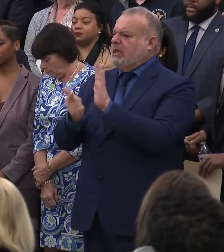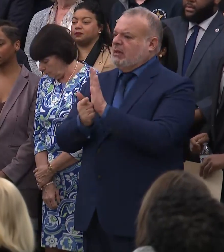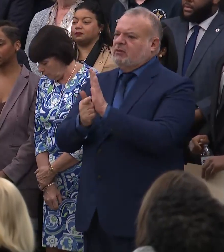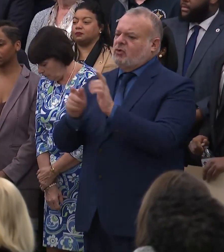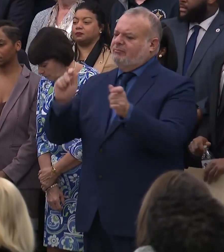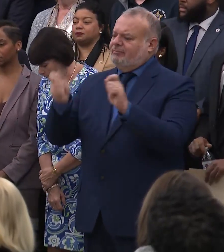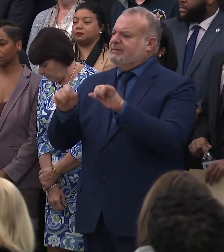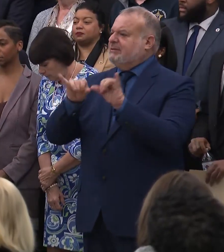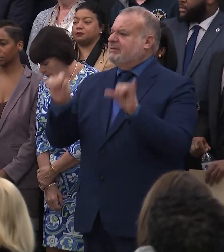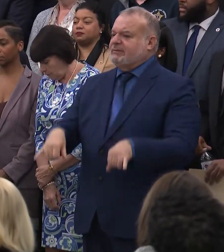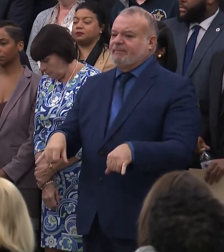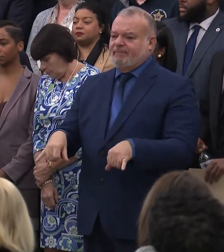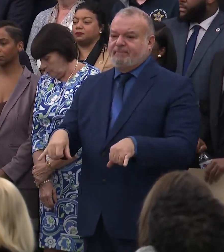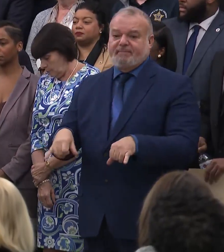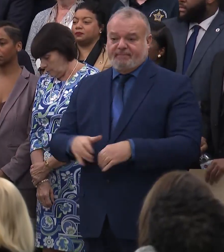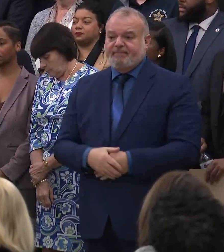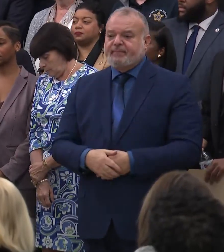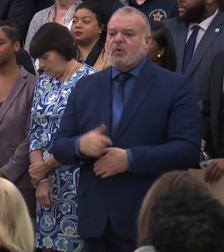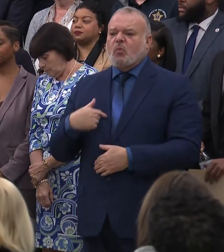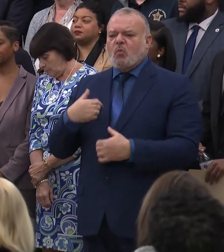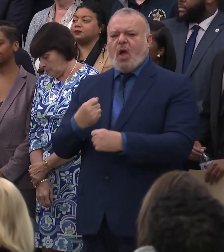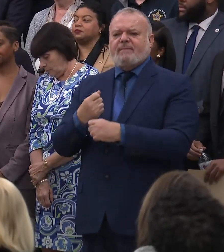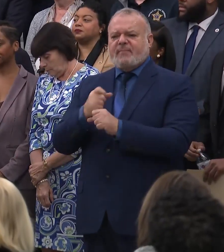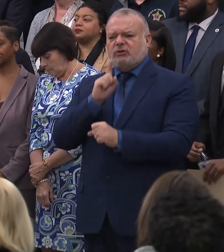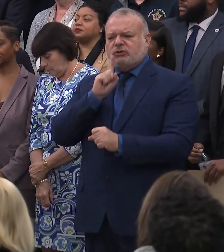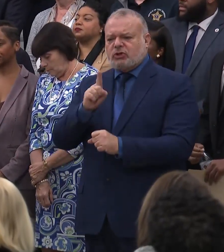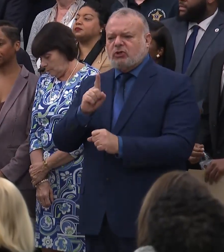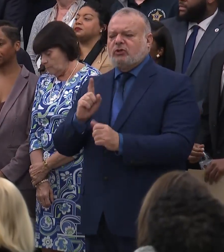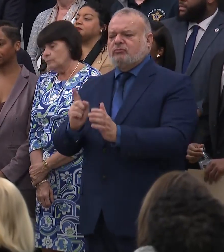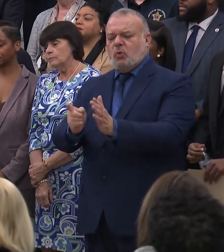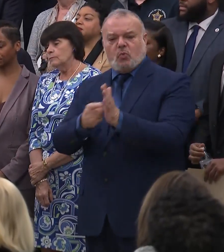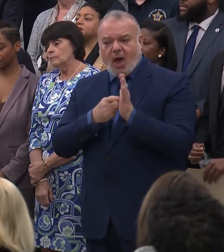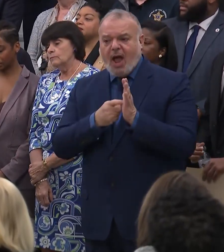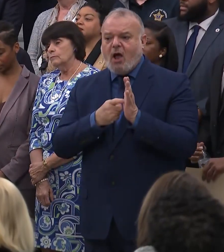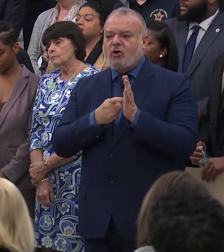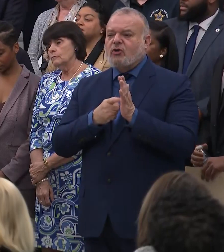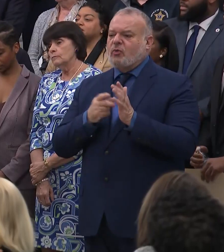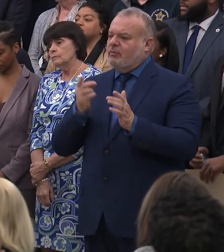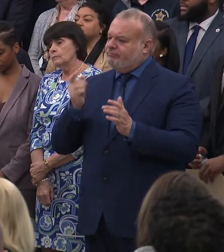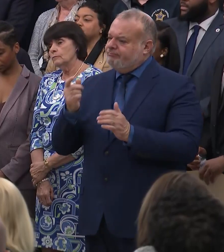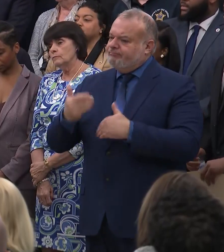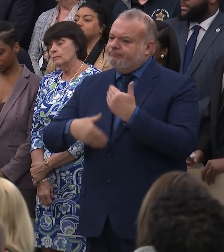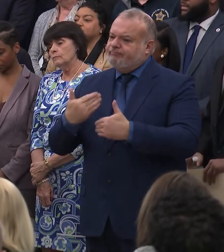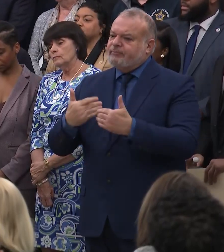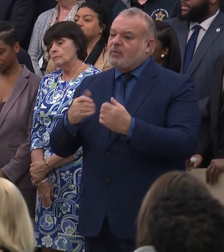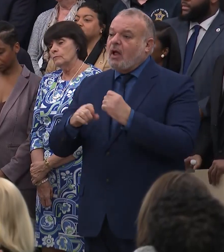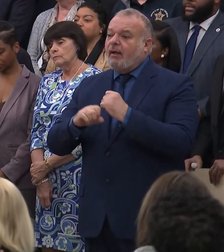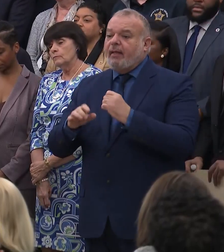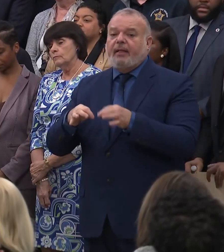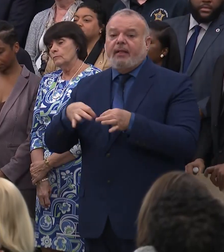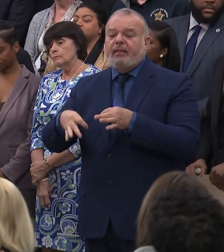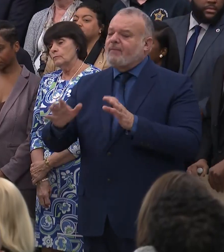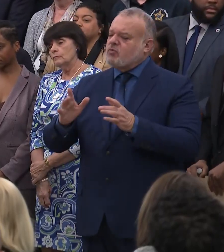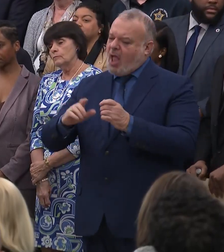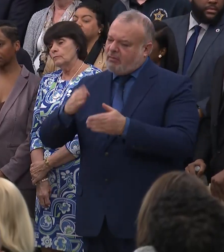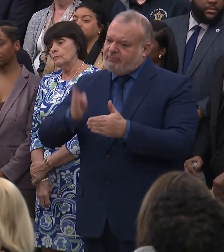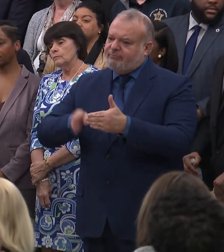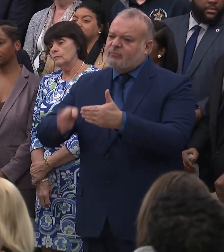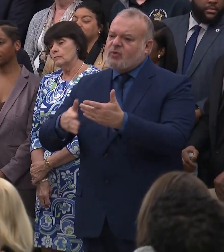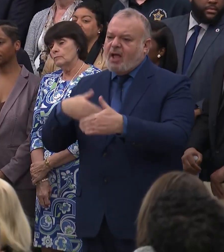2022, we made sure to require an expedited expungement process for people convicted